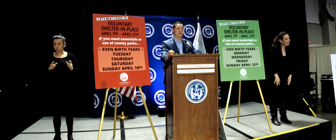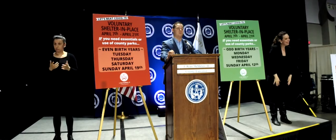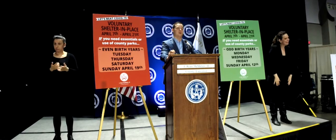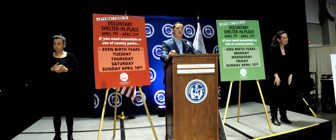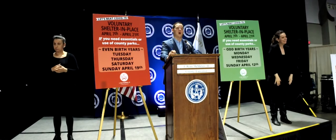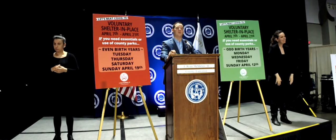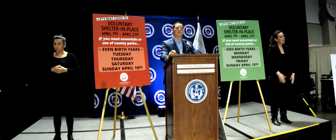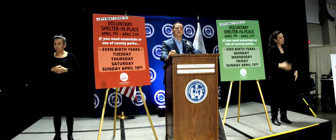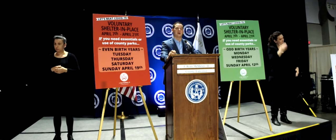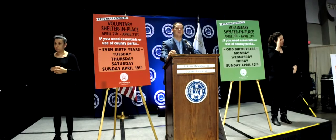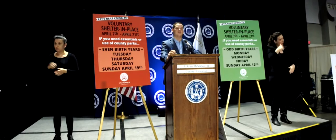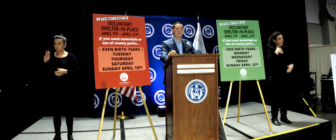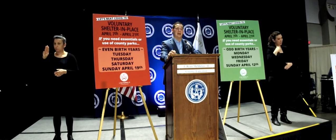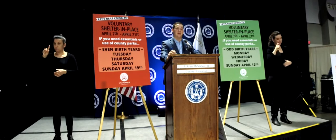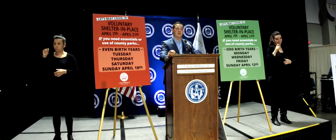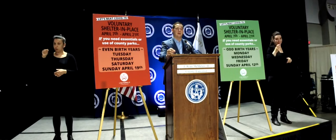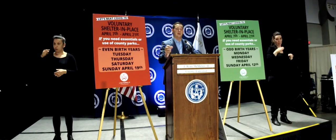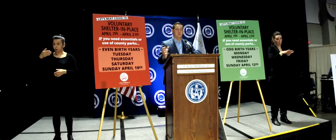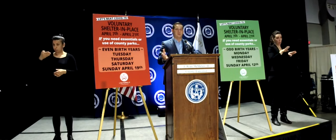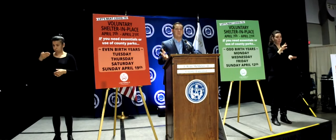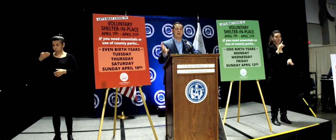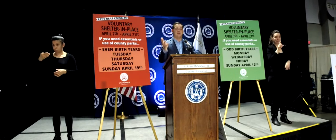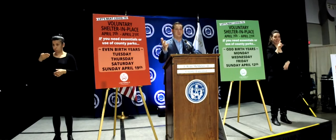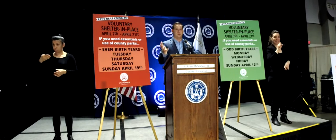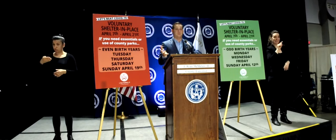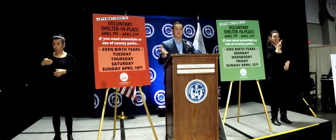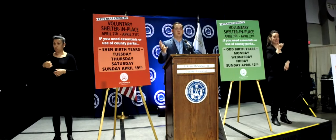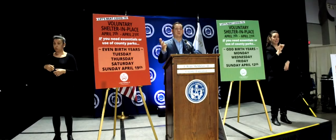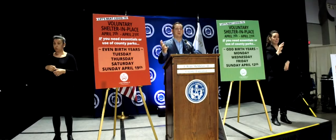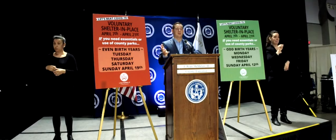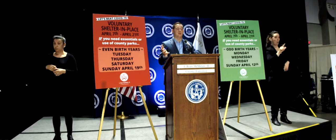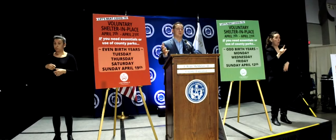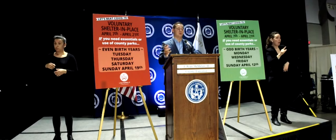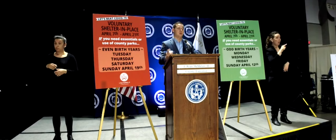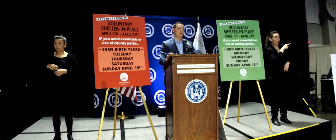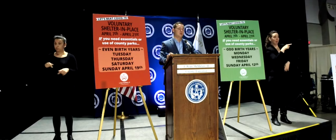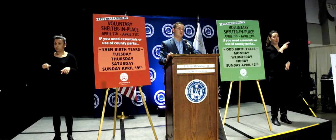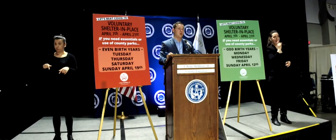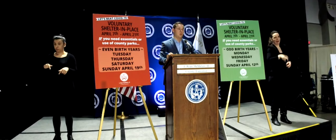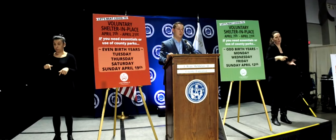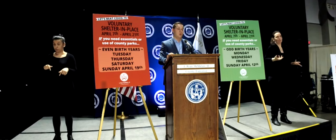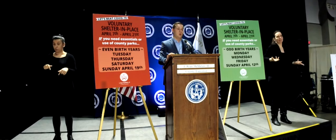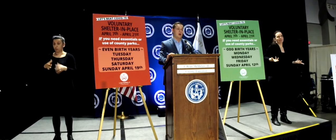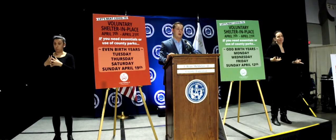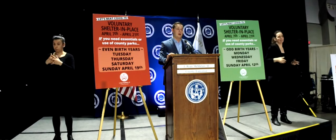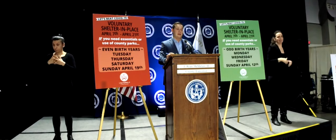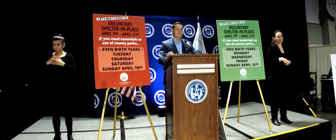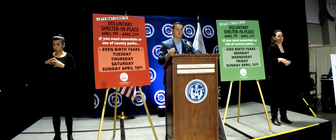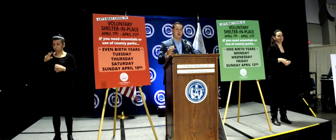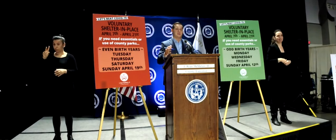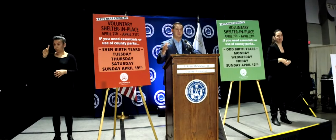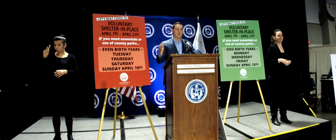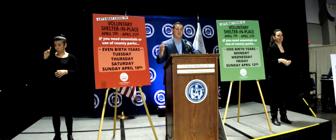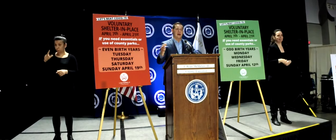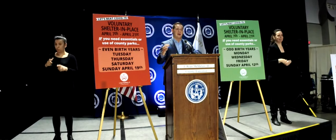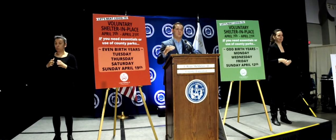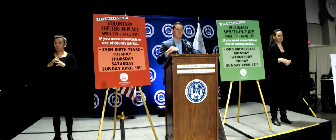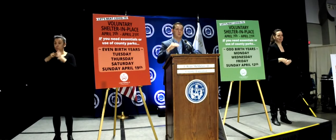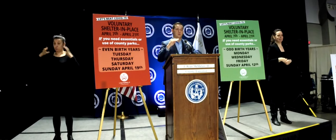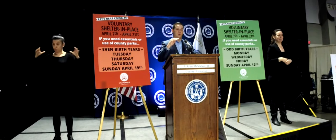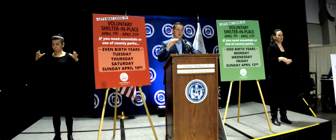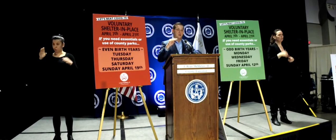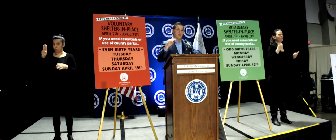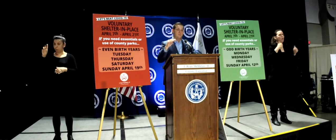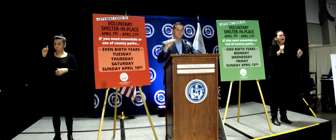of the way, but it's all been based off of data and risk management and risk mitigation. So as this process goes on,